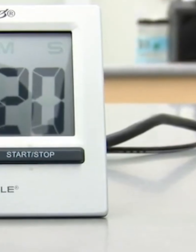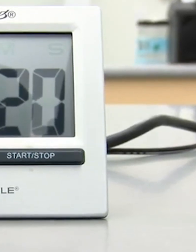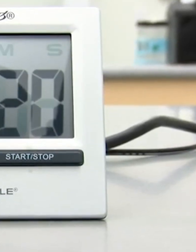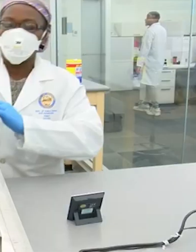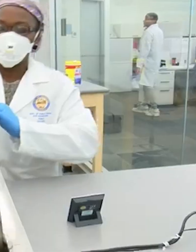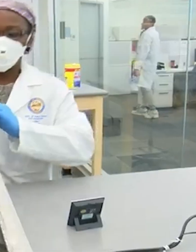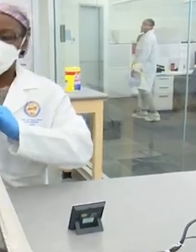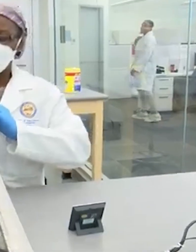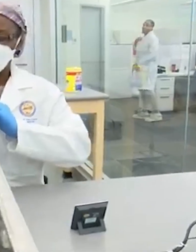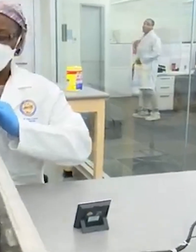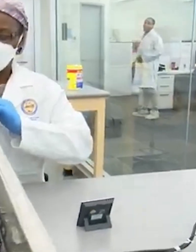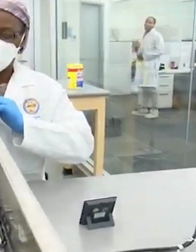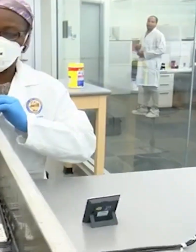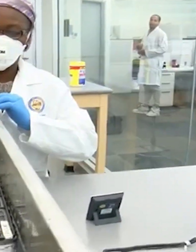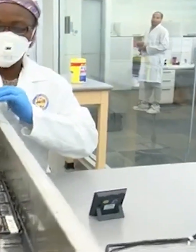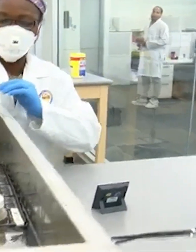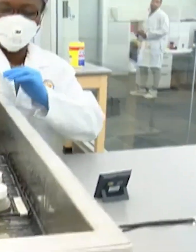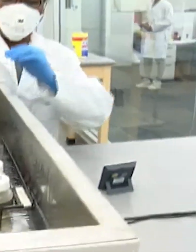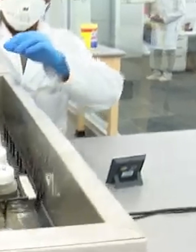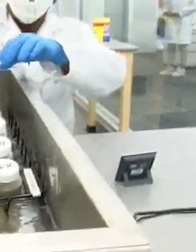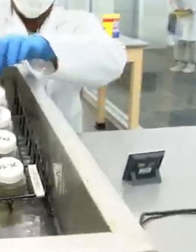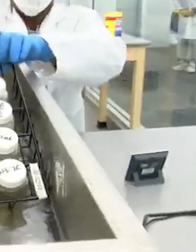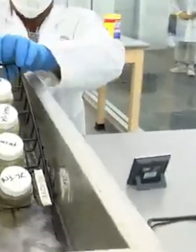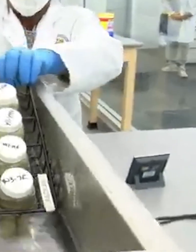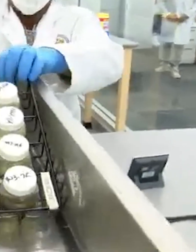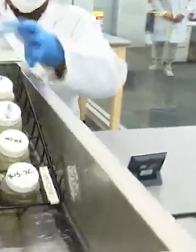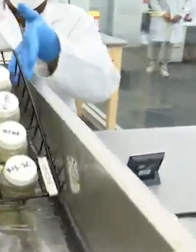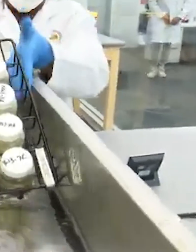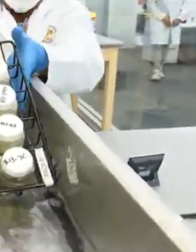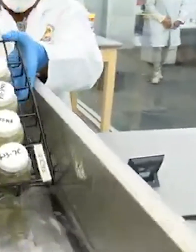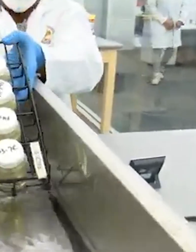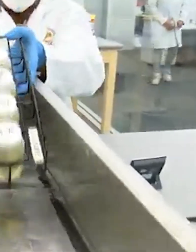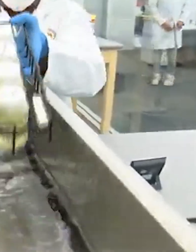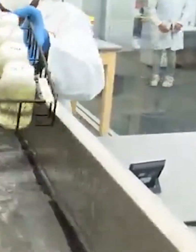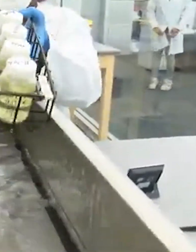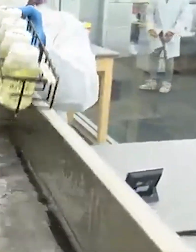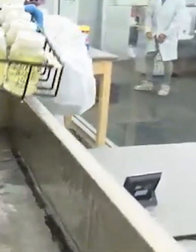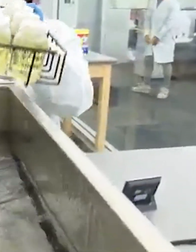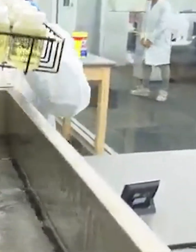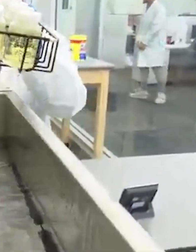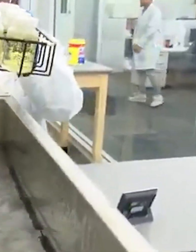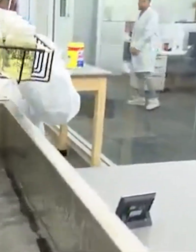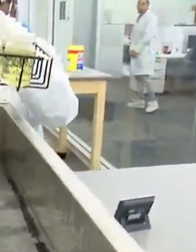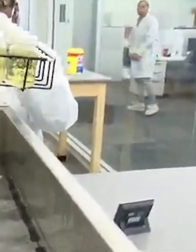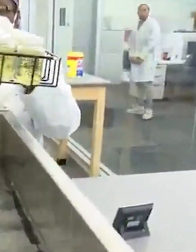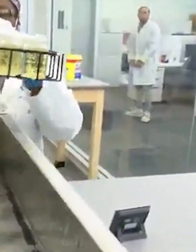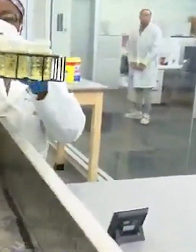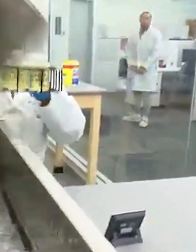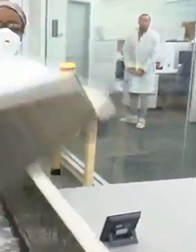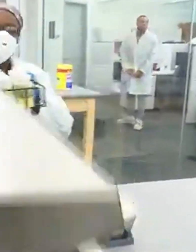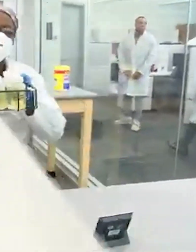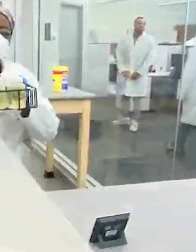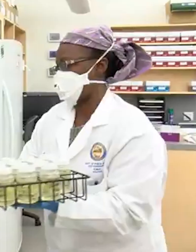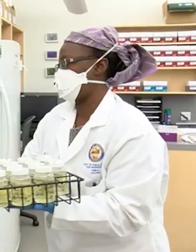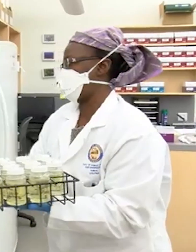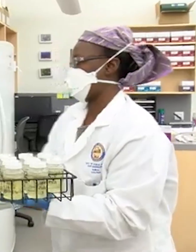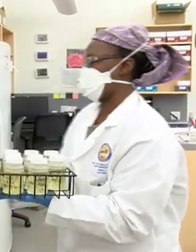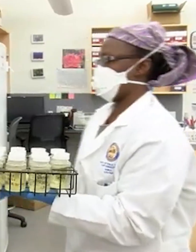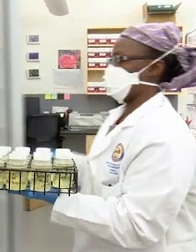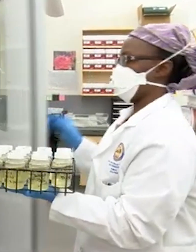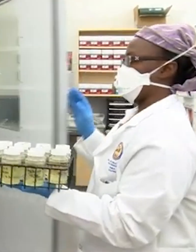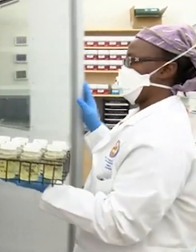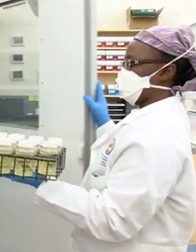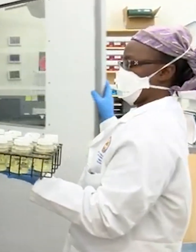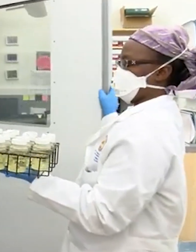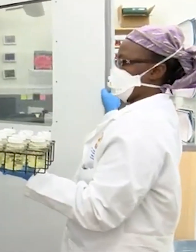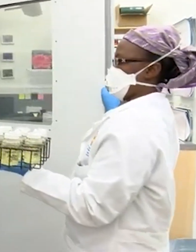7 a.m. tomorrow morning. It's at that point in time those results will be passed on to TCEQ. And it's